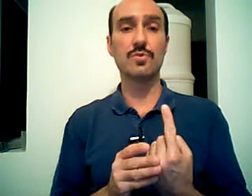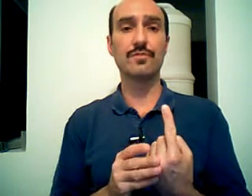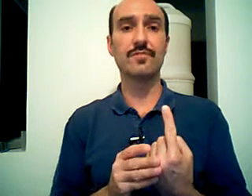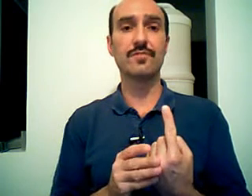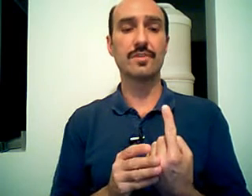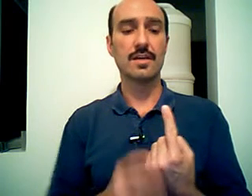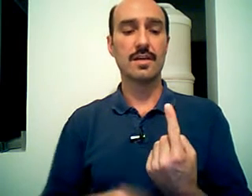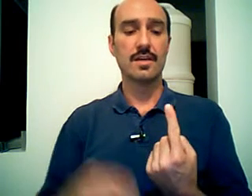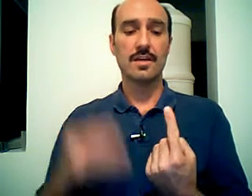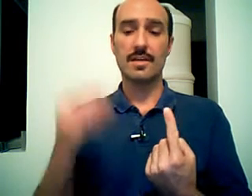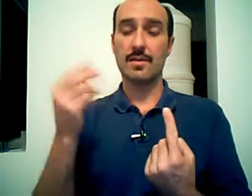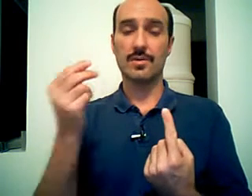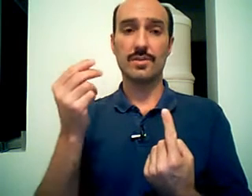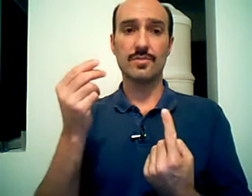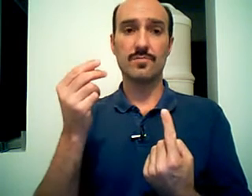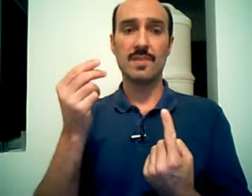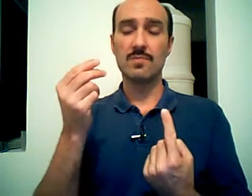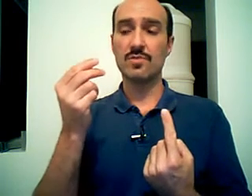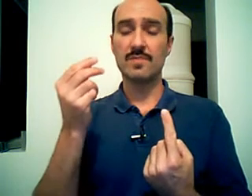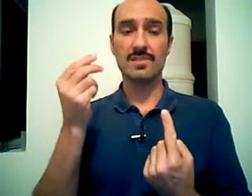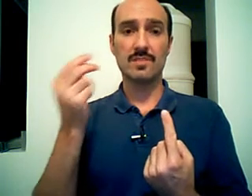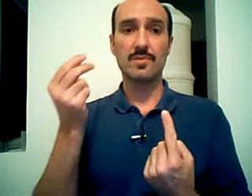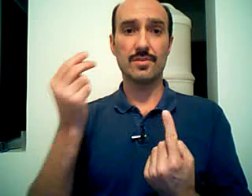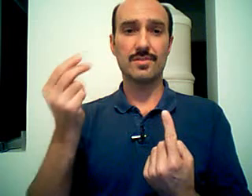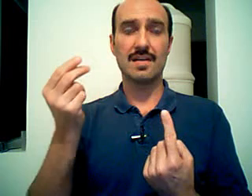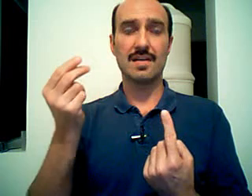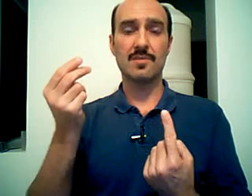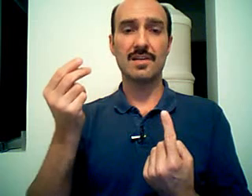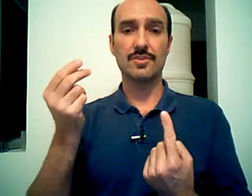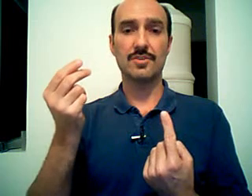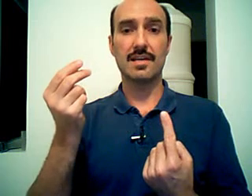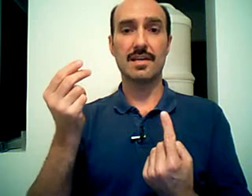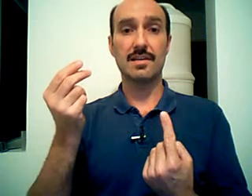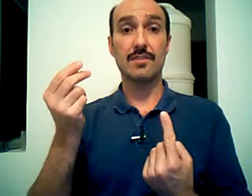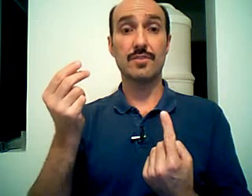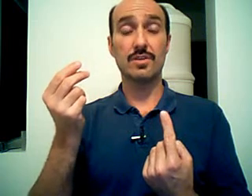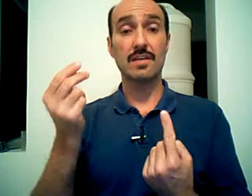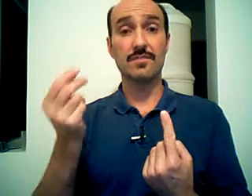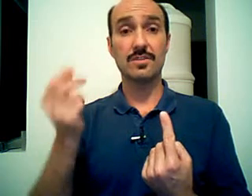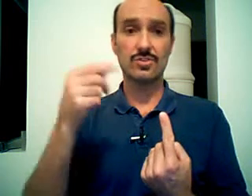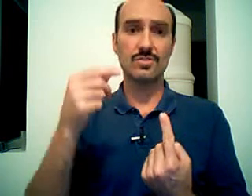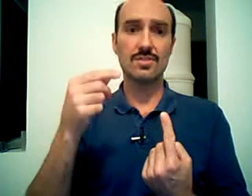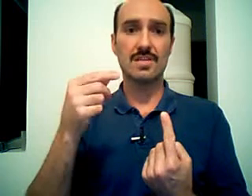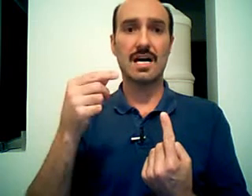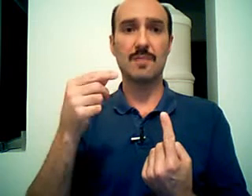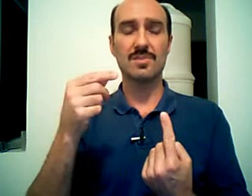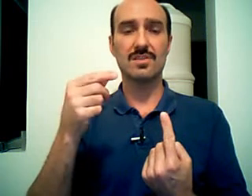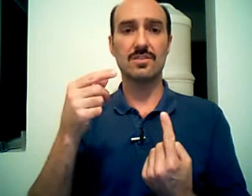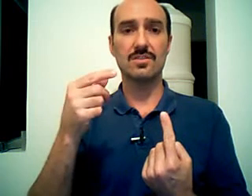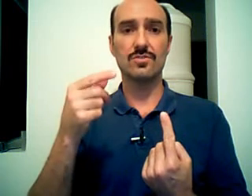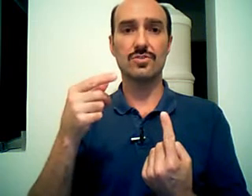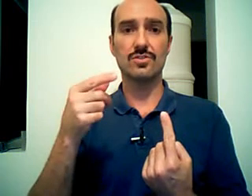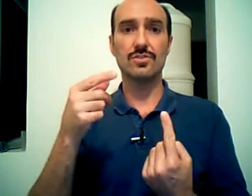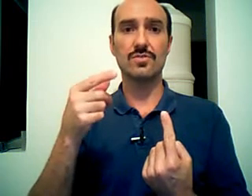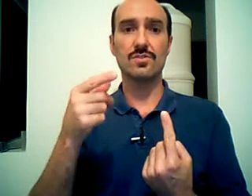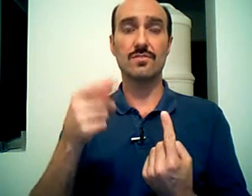move. And now your main movement is going to be with your dominant hand, your right hand. Now if you're a lefty, you should do this opposite. You should use the